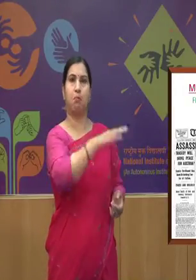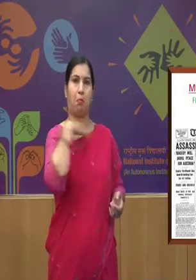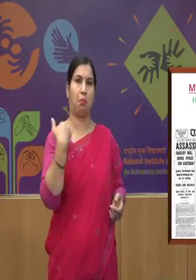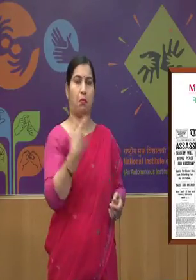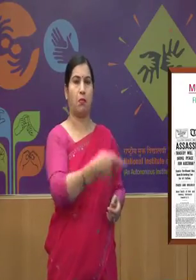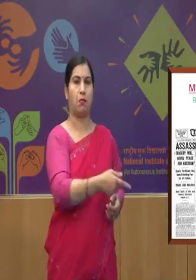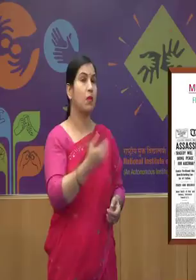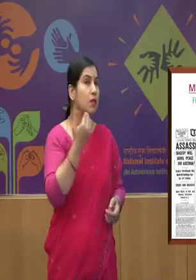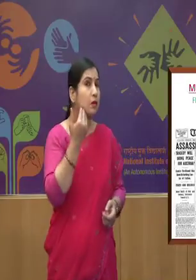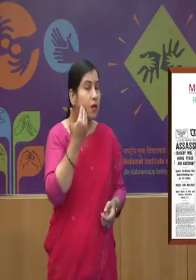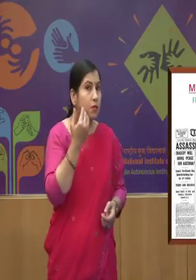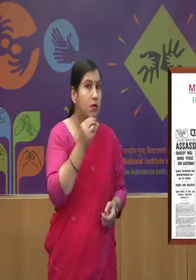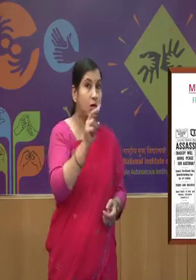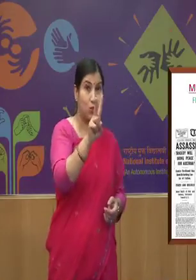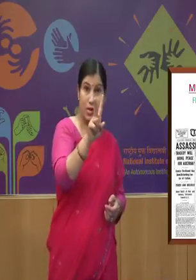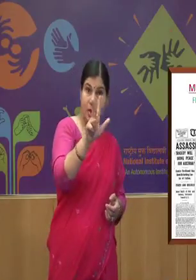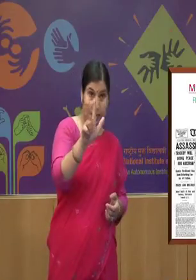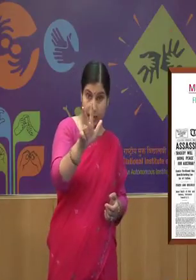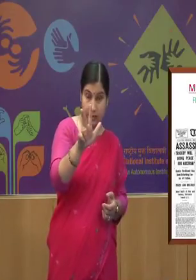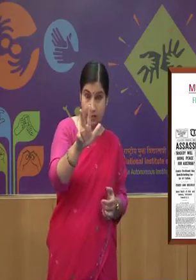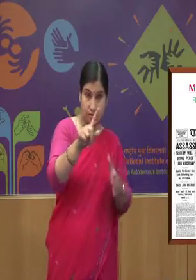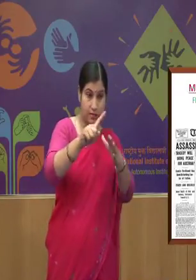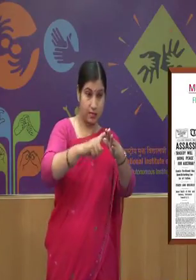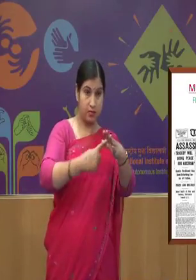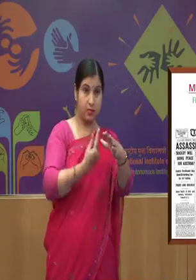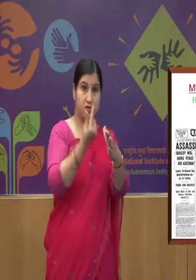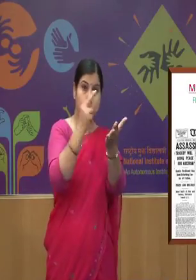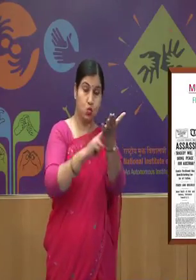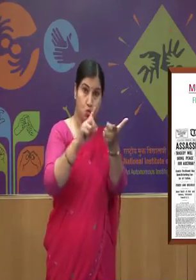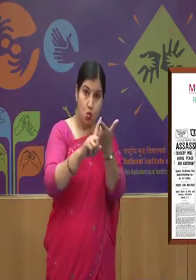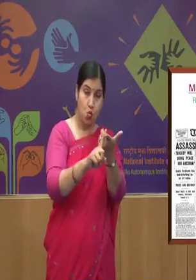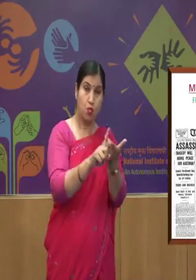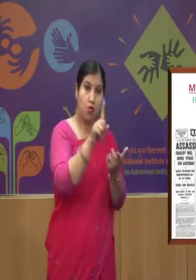on 28th June in the year 1914.